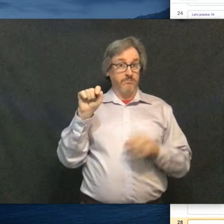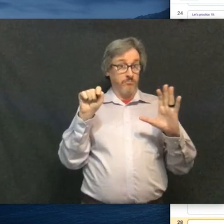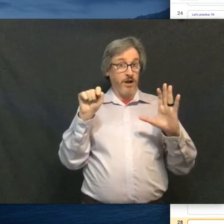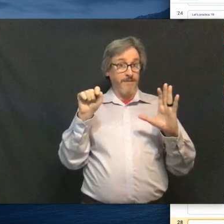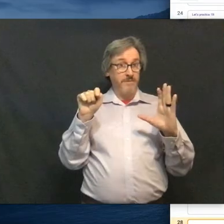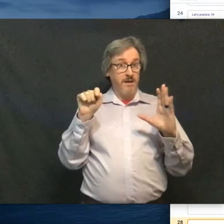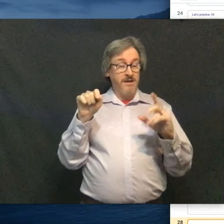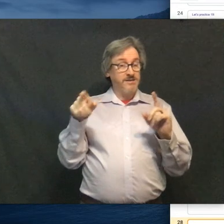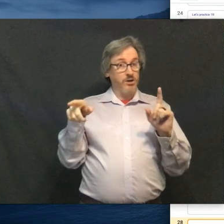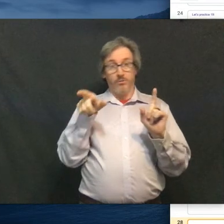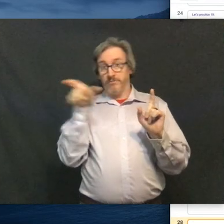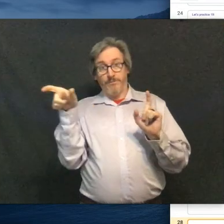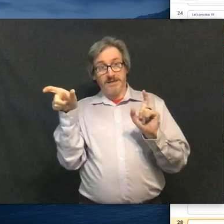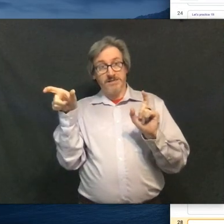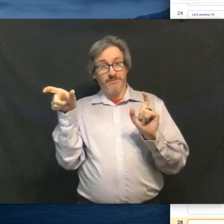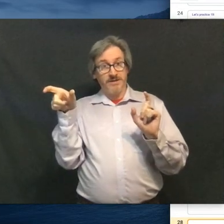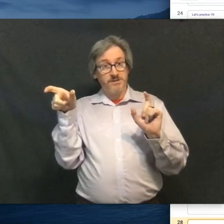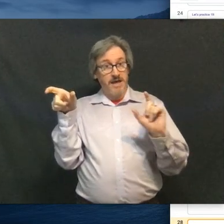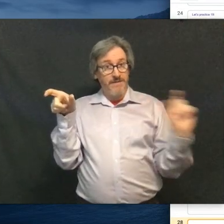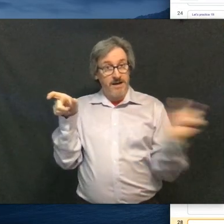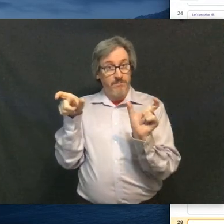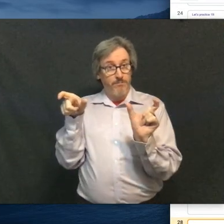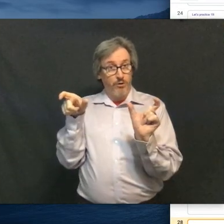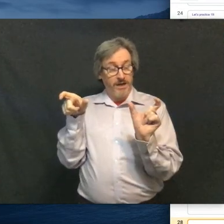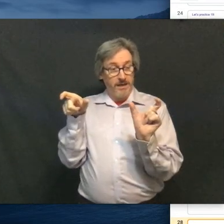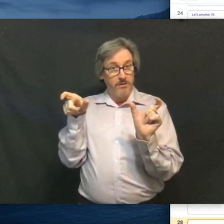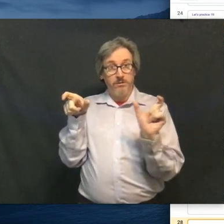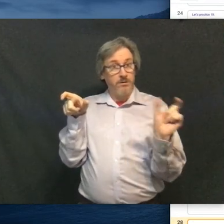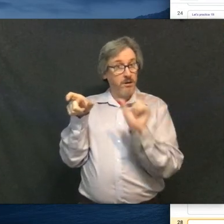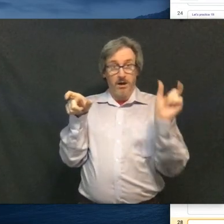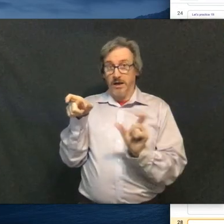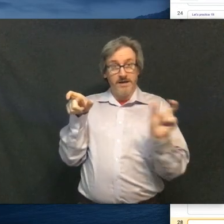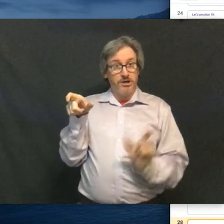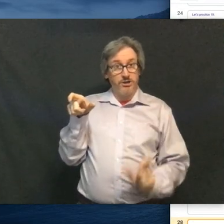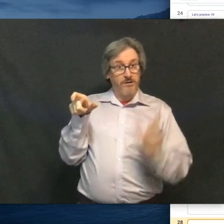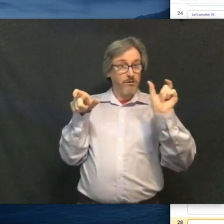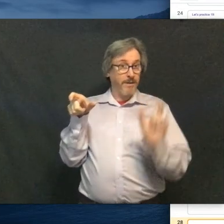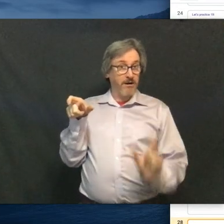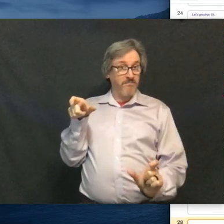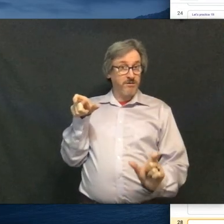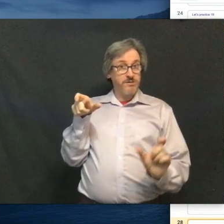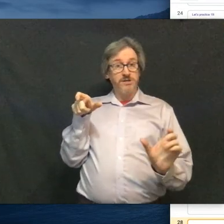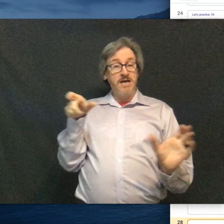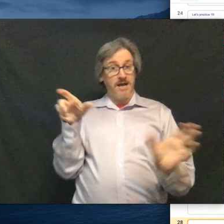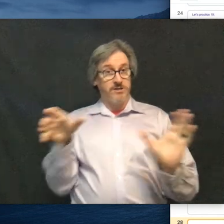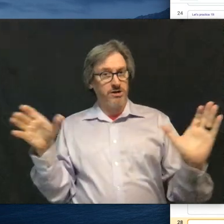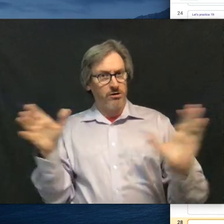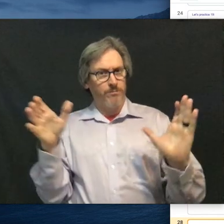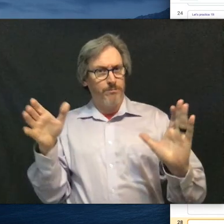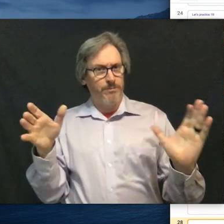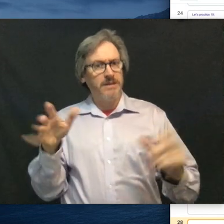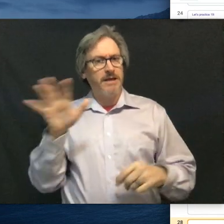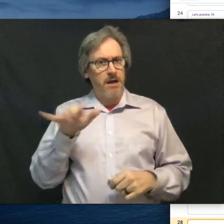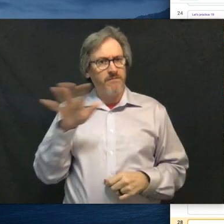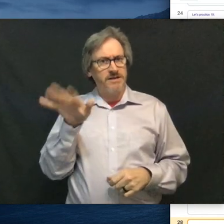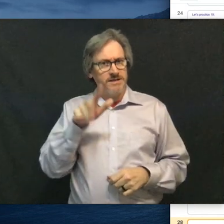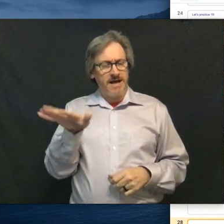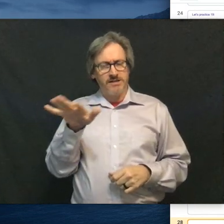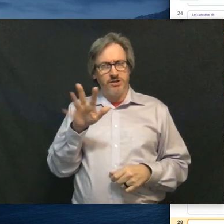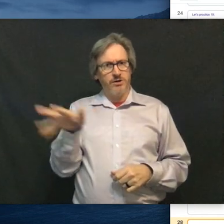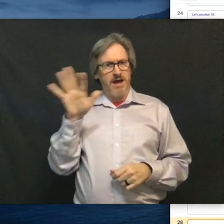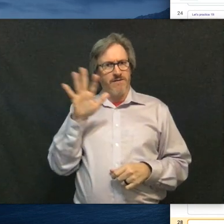jest. Okay. So pick a suffix and then put in an initial letter or a pair of letters and start building